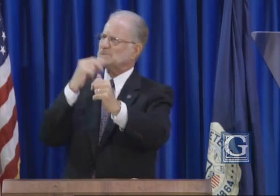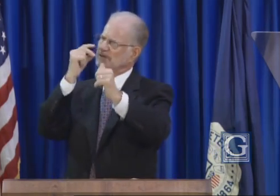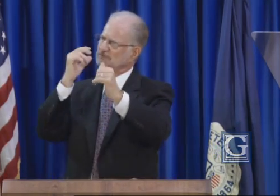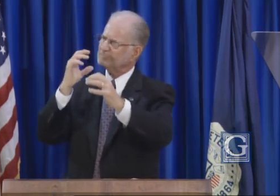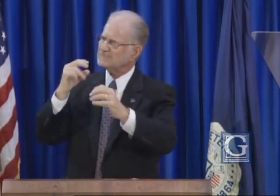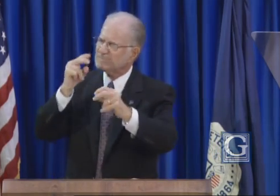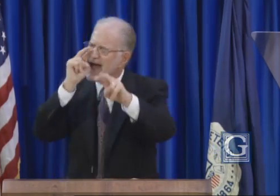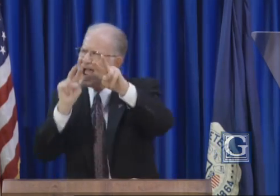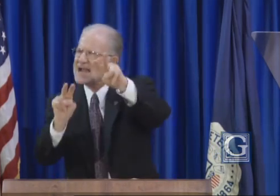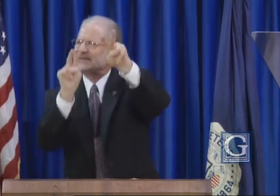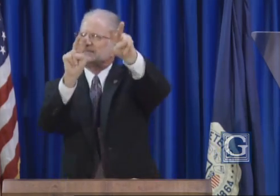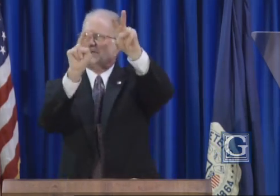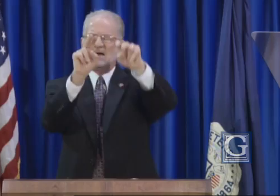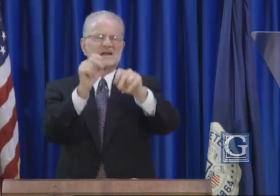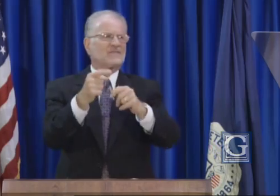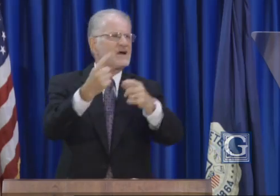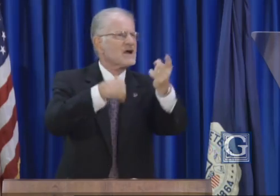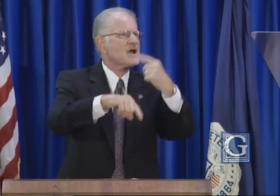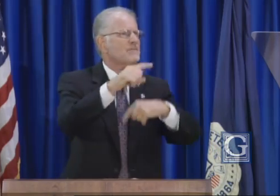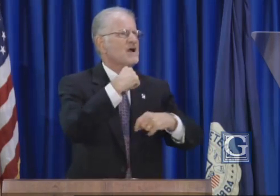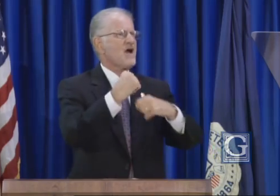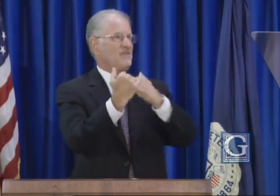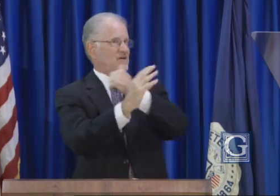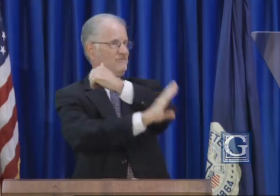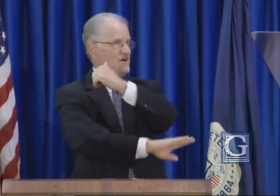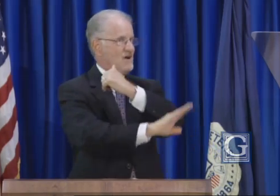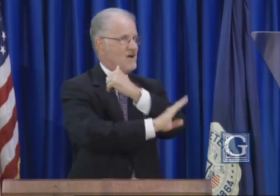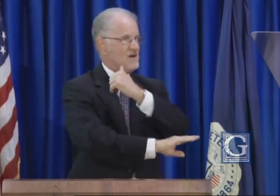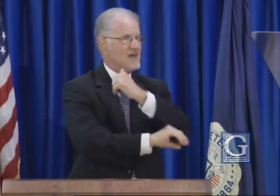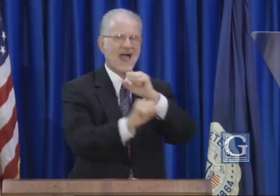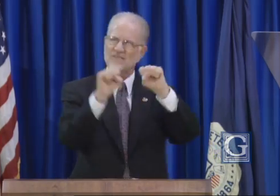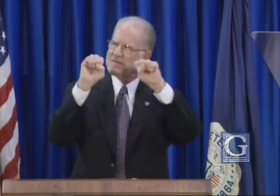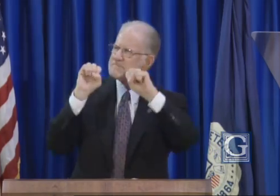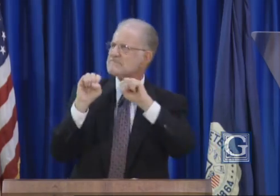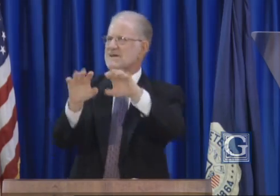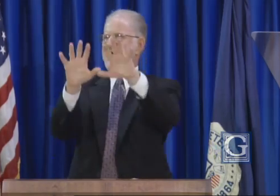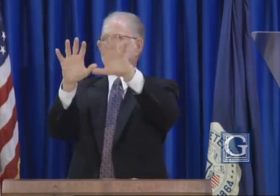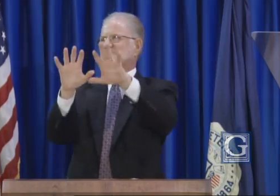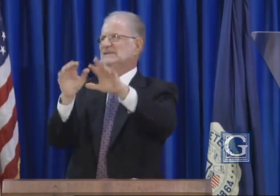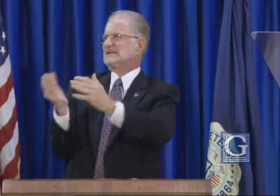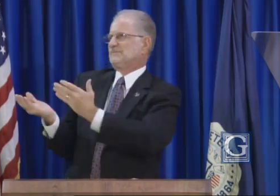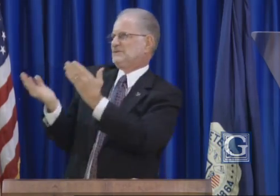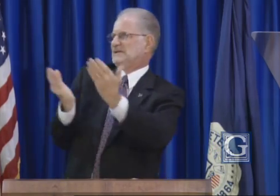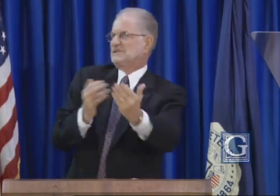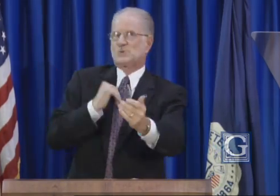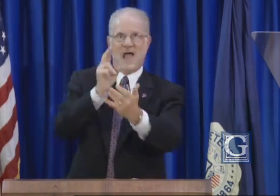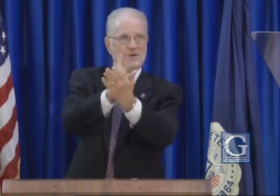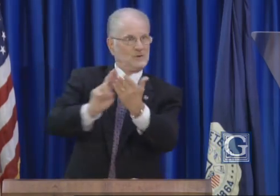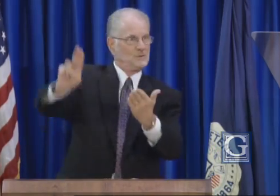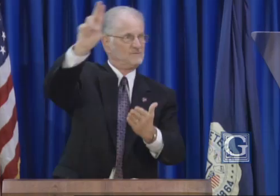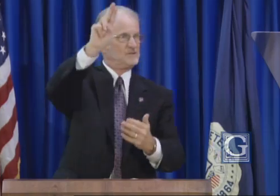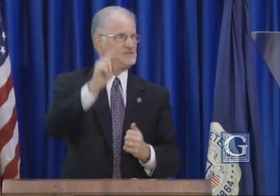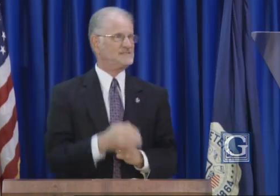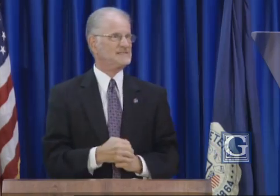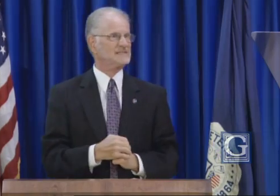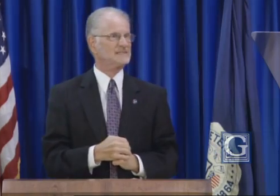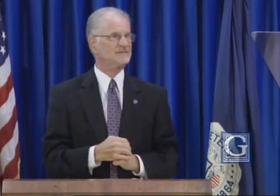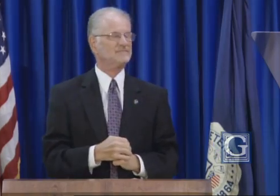I absolutely cannot wait as we anticipate the coming of fall and the magic it brings to our university.